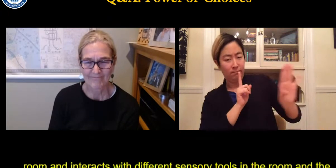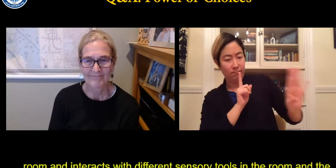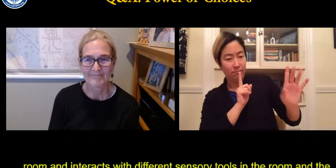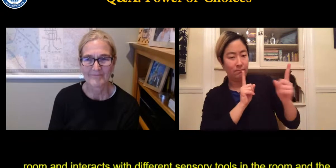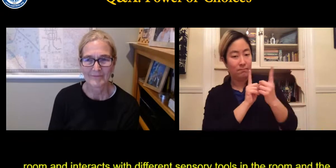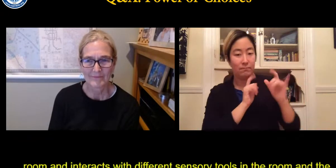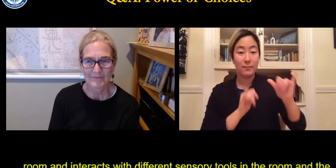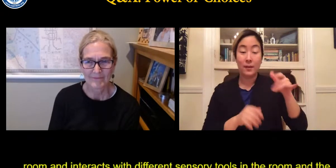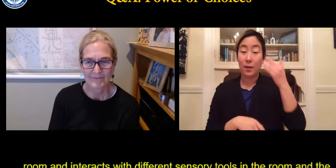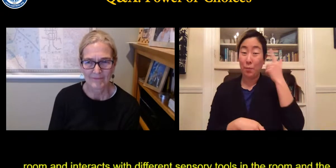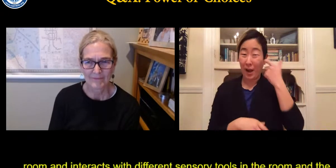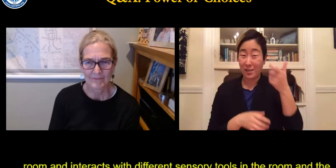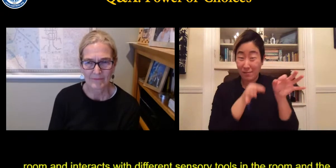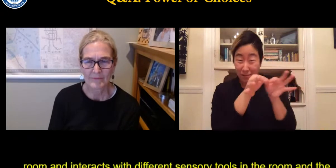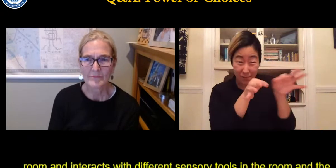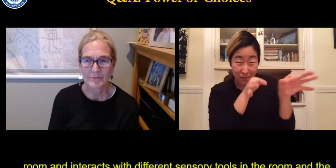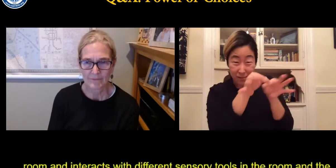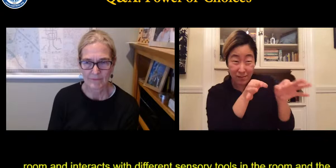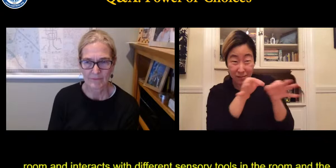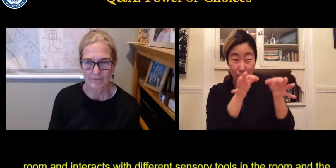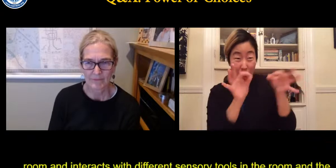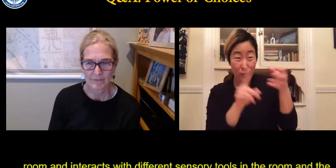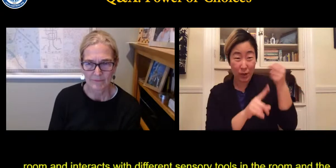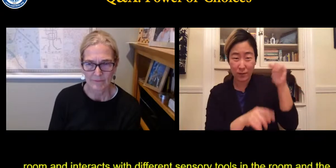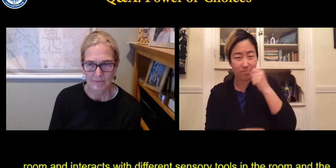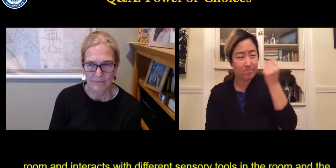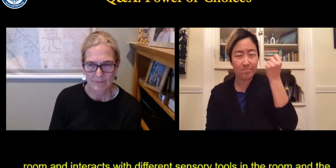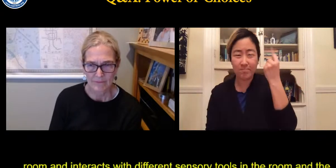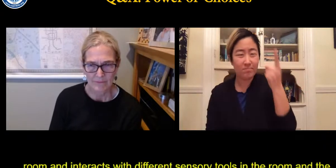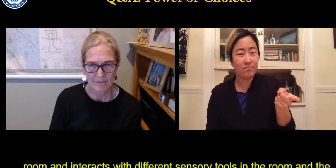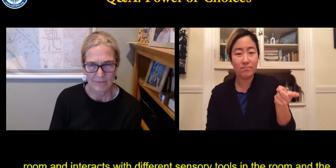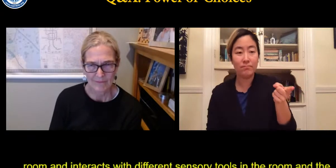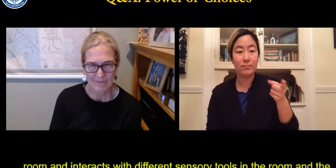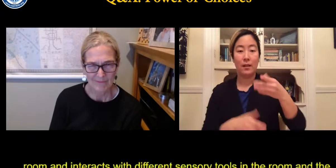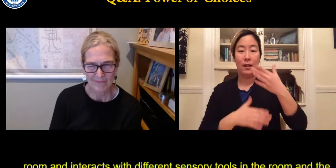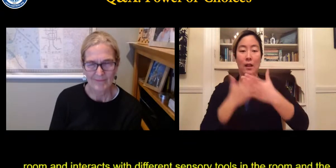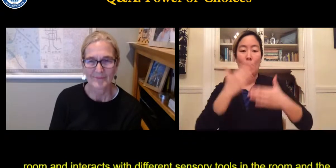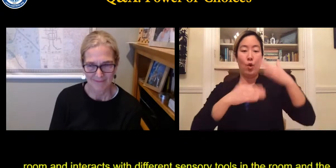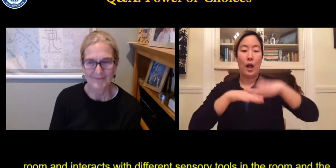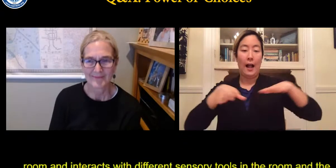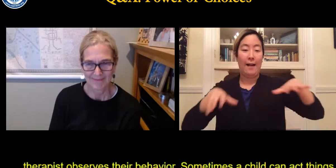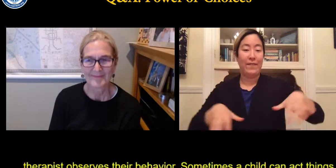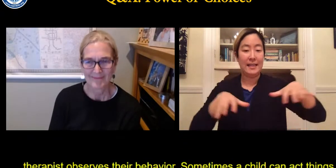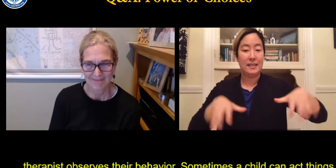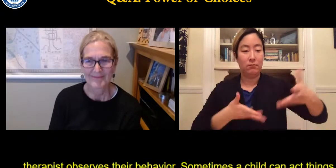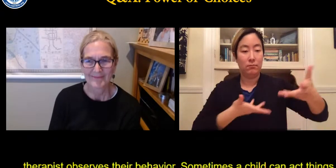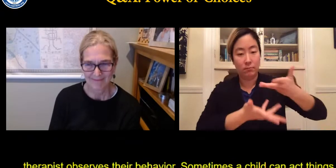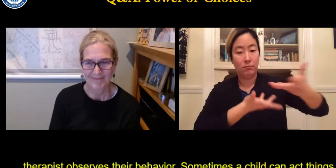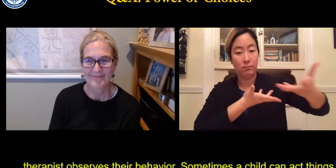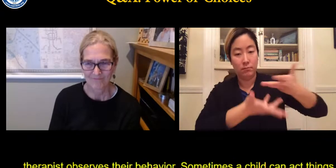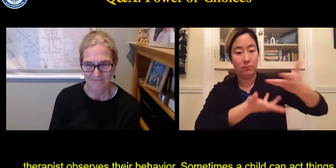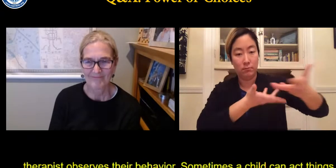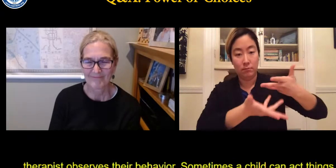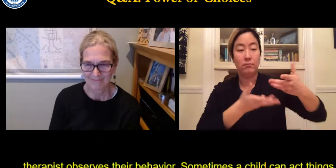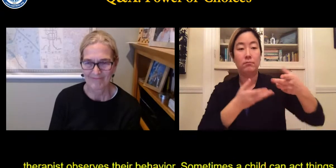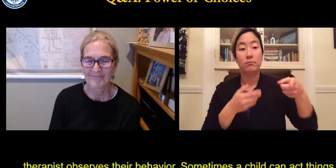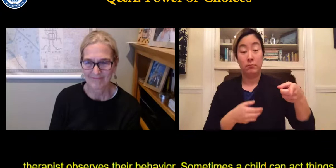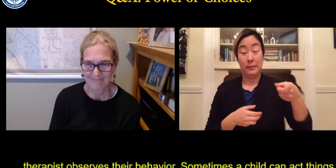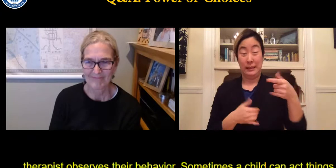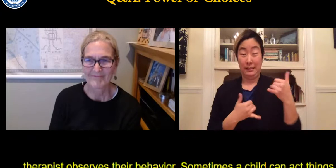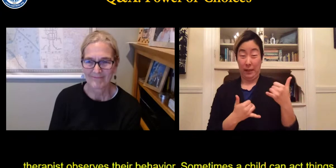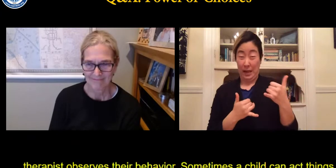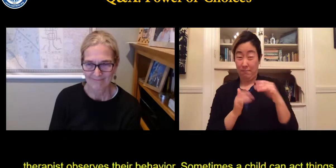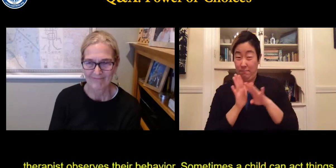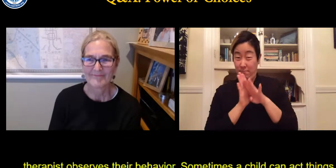their feelings, what that is. Also, that practice works for defining boundaries so that they can understand